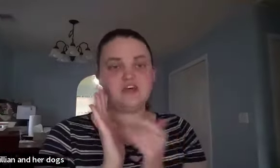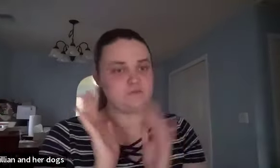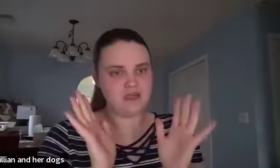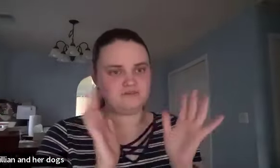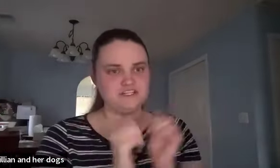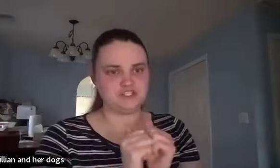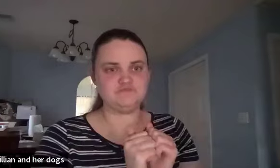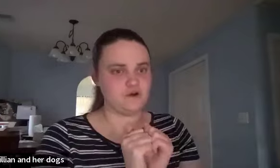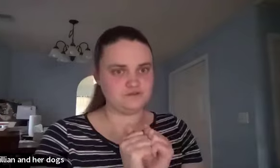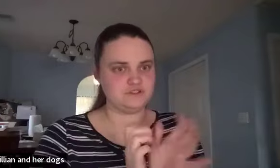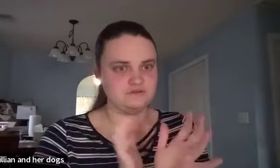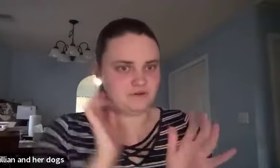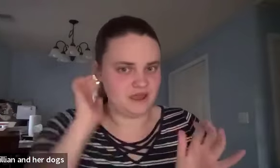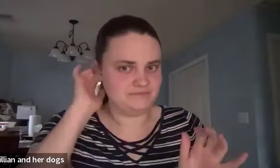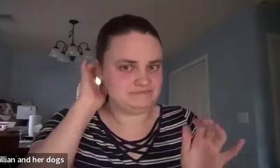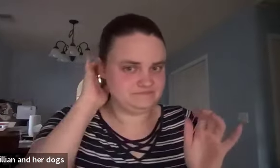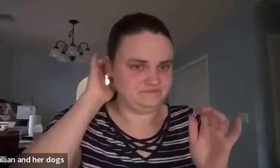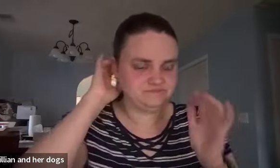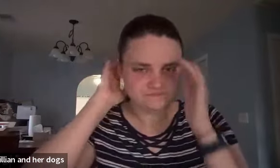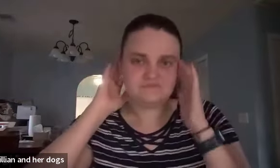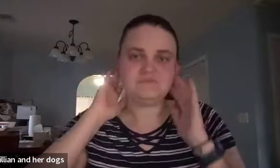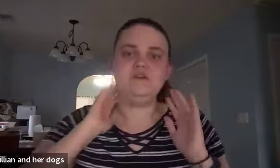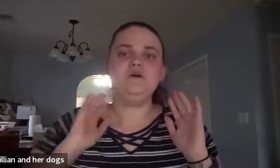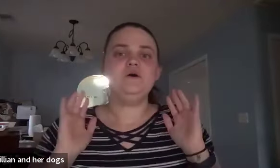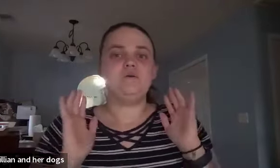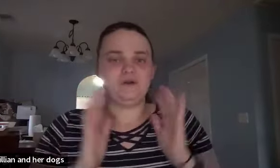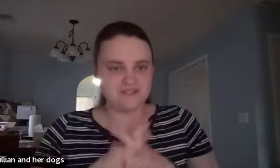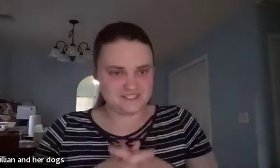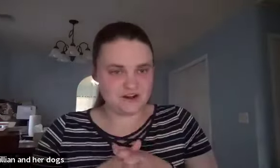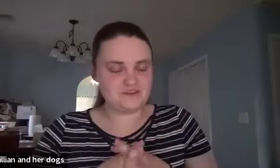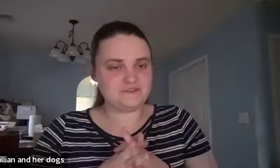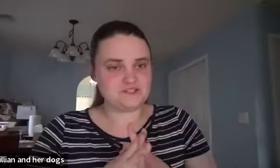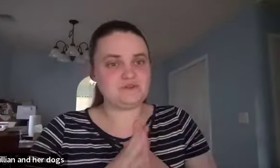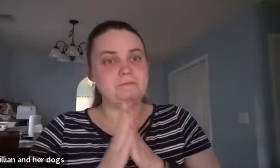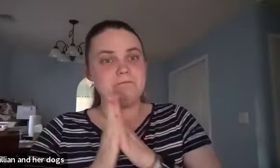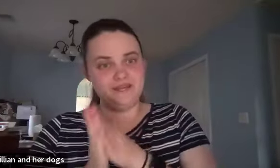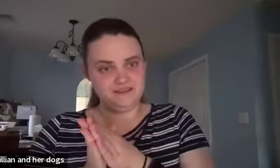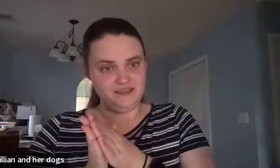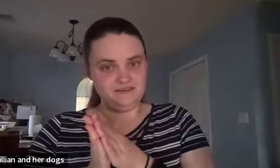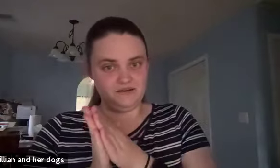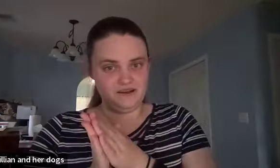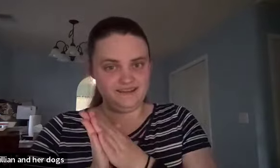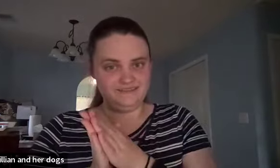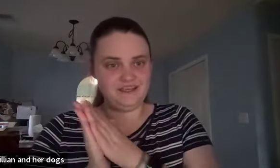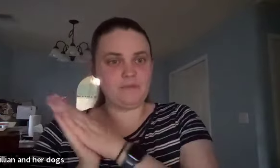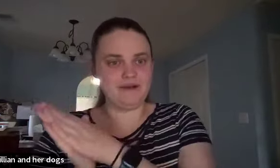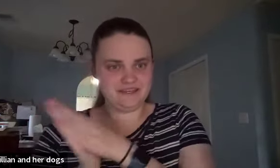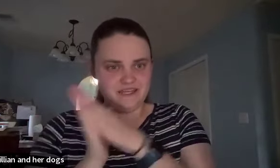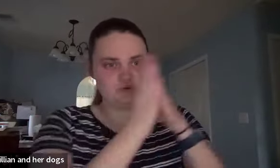another pattern that just follows suit, okay? We're going to start first with our Monday, all right? And go Monday